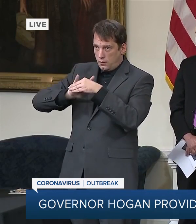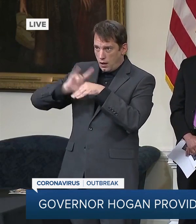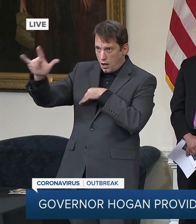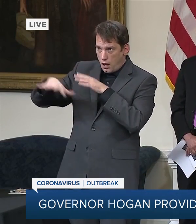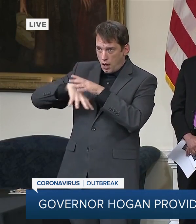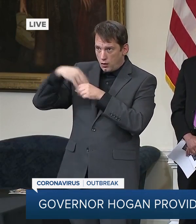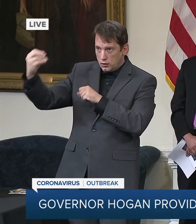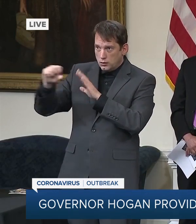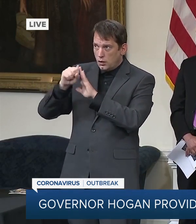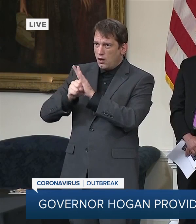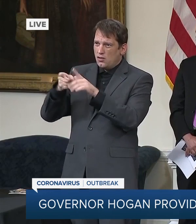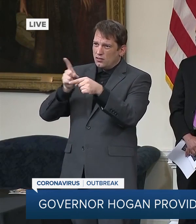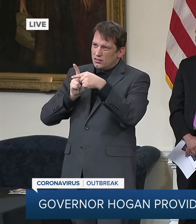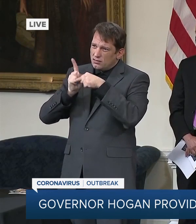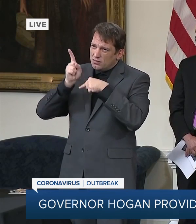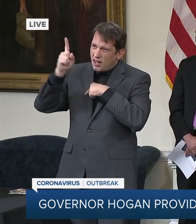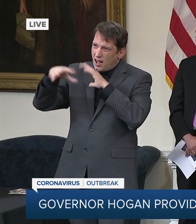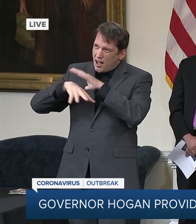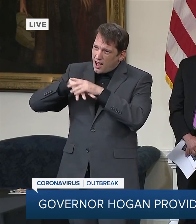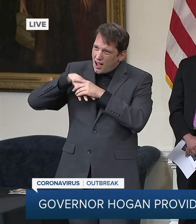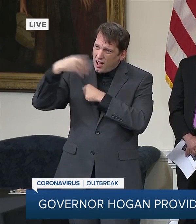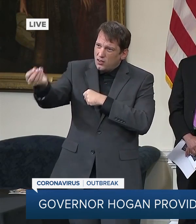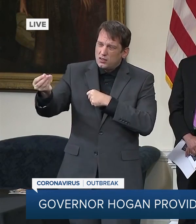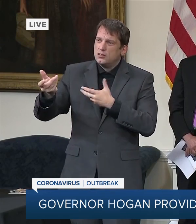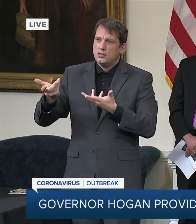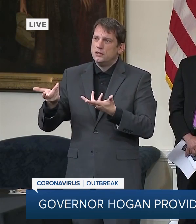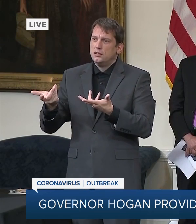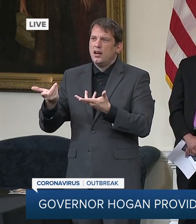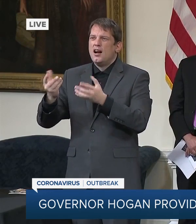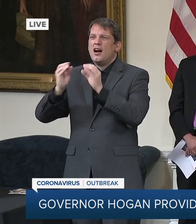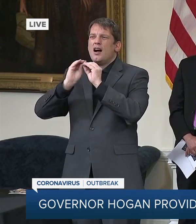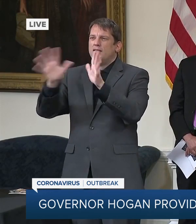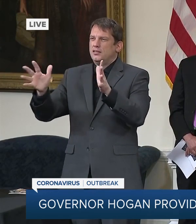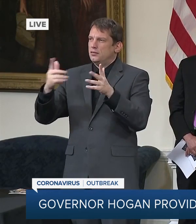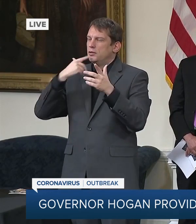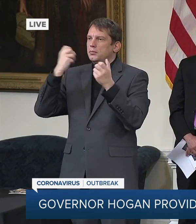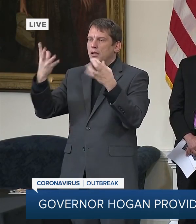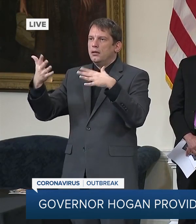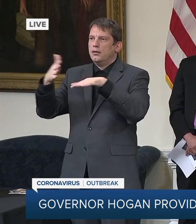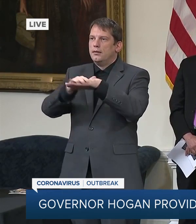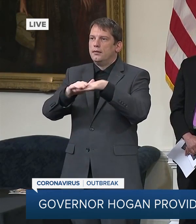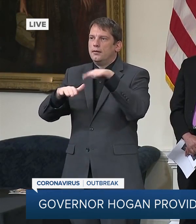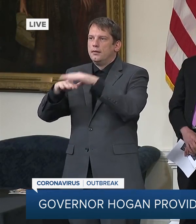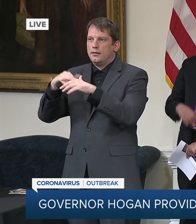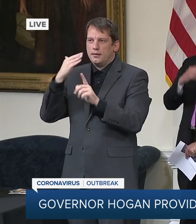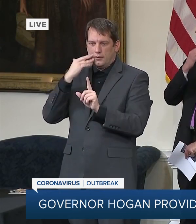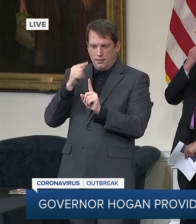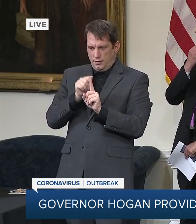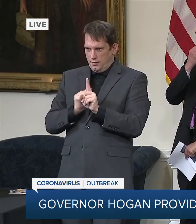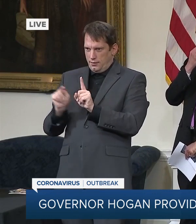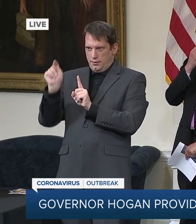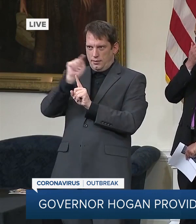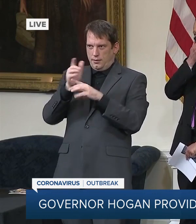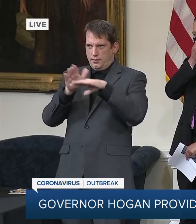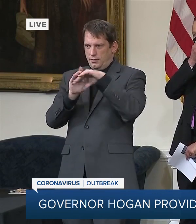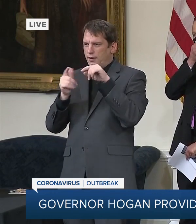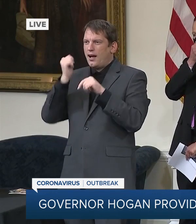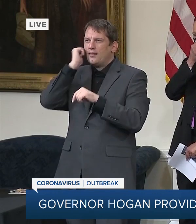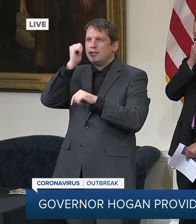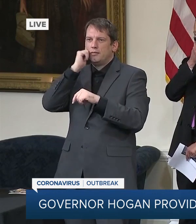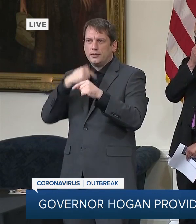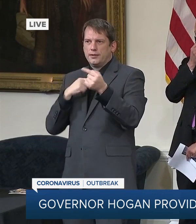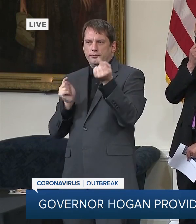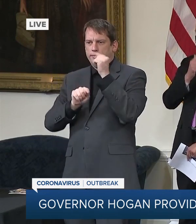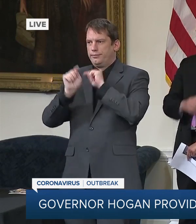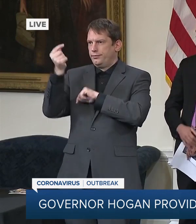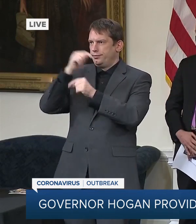to places that are outside of our region. People, obviously, we have hundreds of thousands of people that travel every day from Maryland to DC and back again.